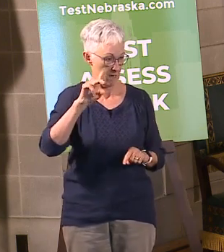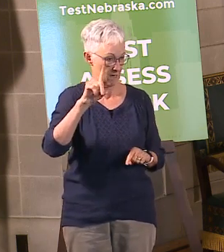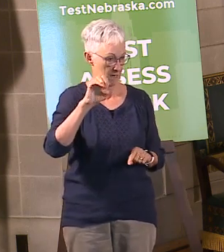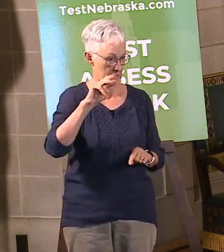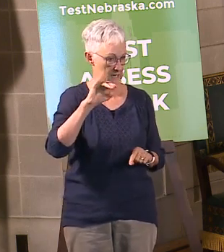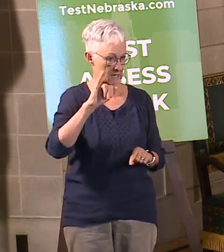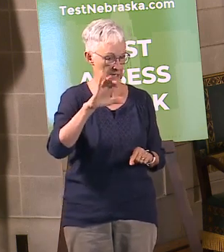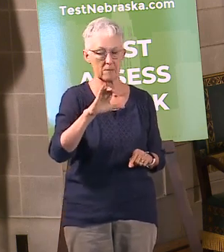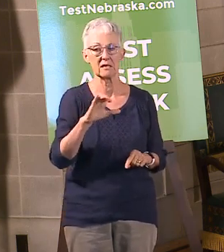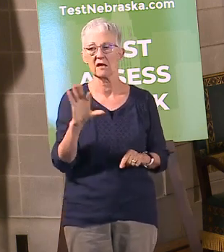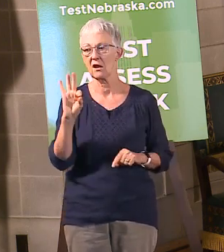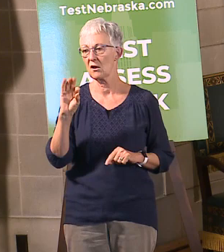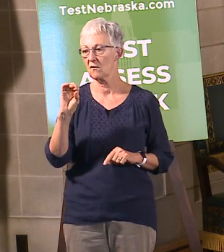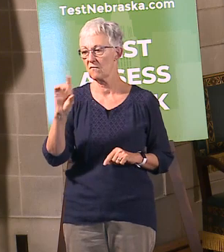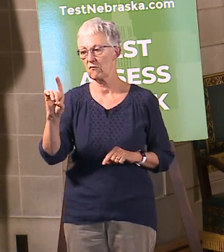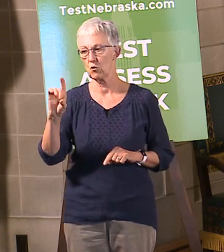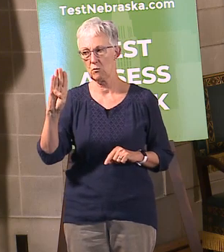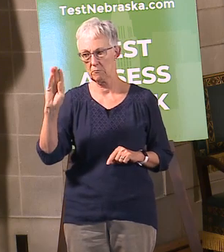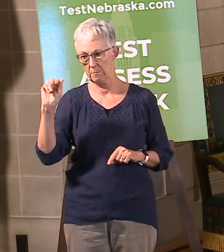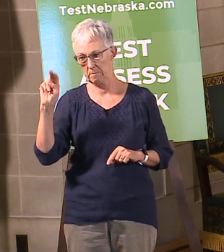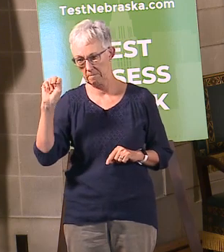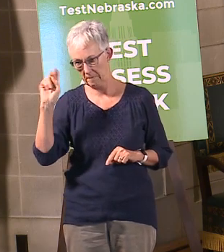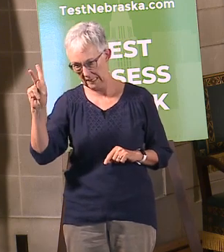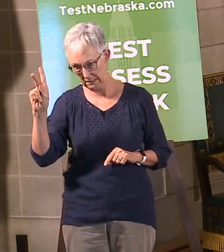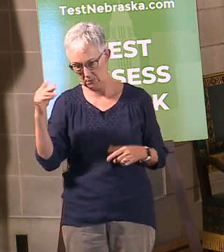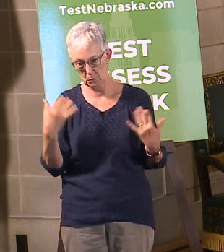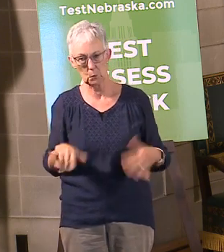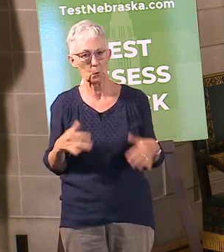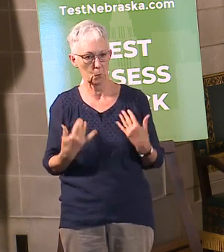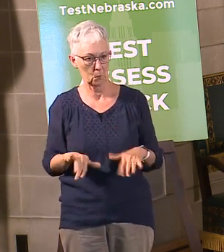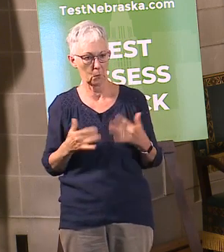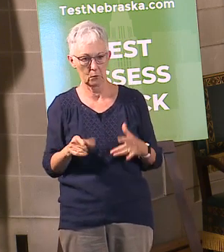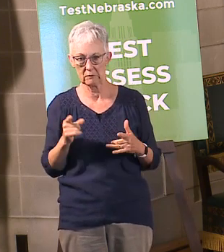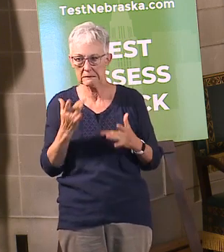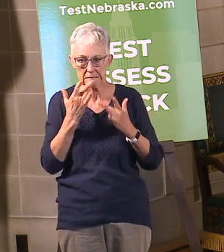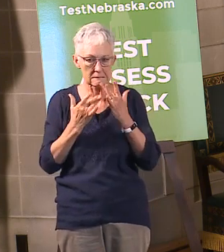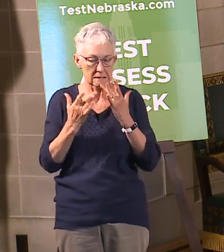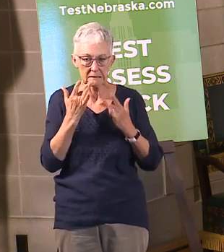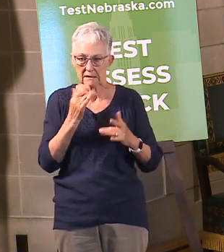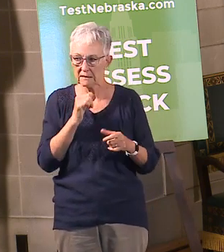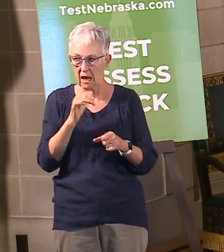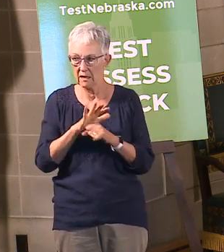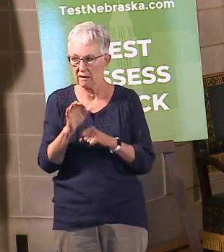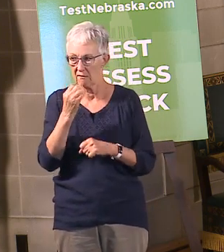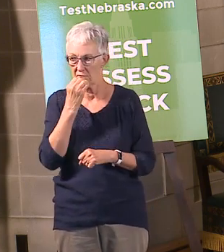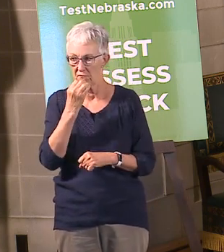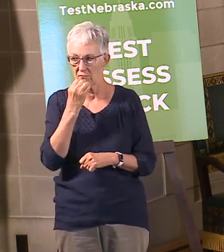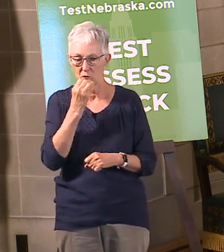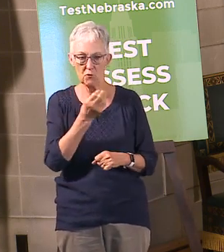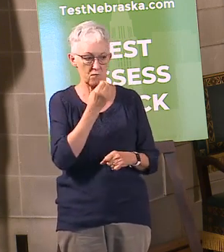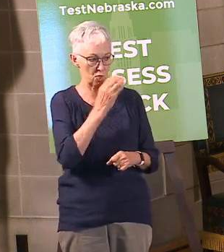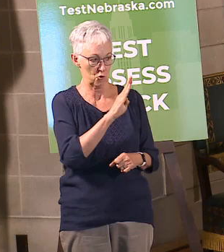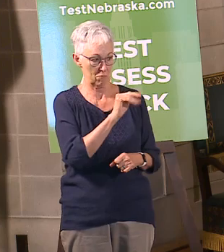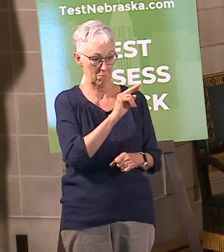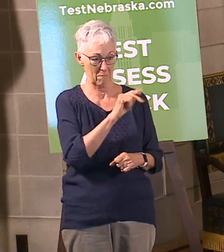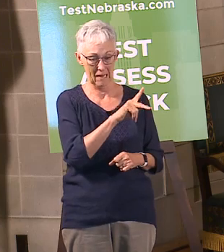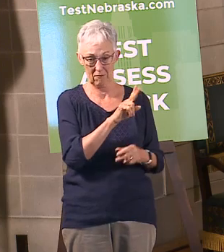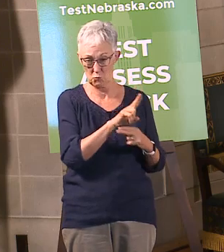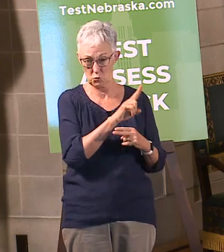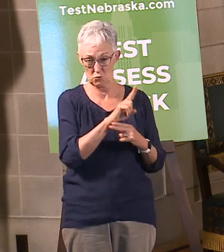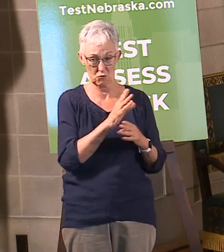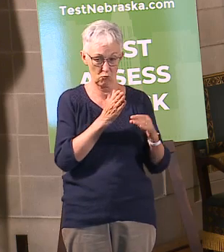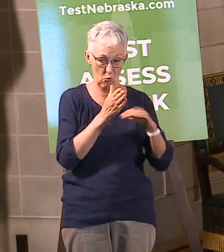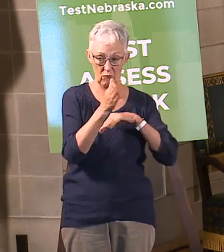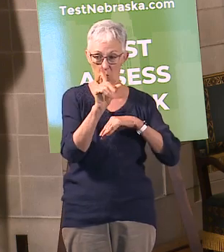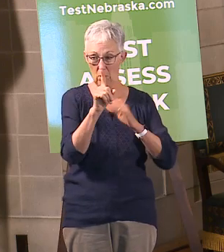the past. My understanding is that the food banks are maybe using $1 million a month to be able to help folks who are food